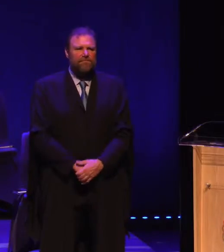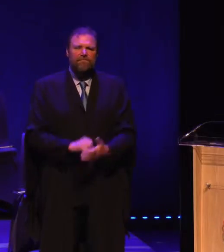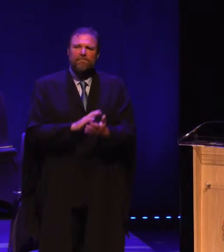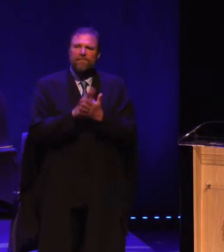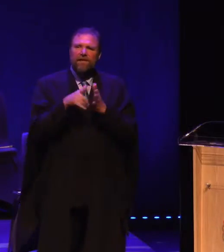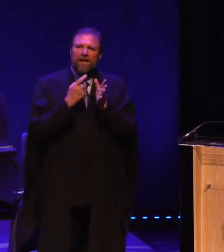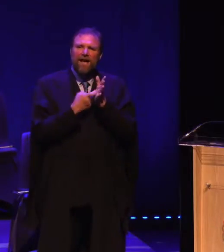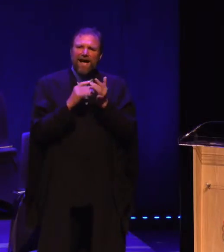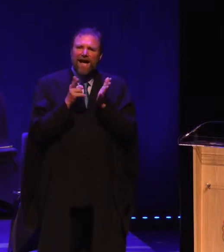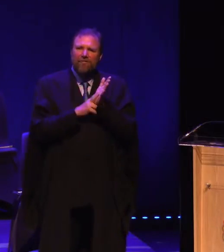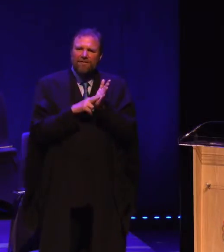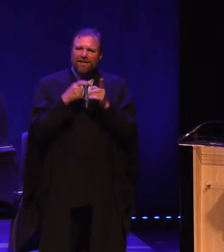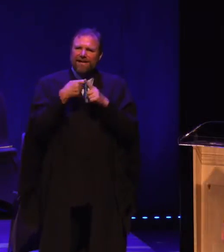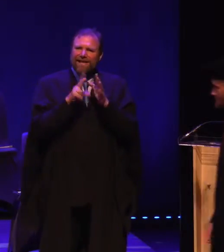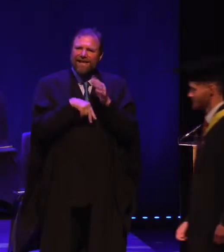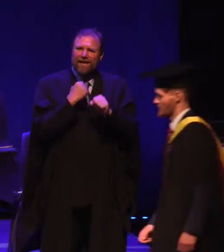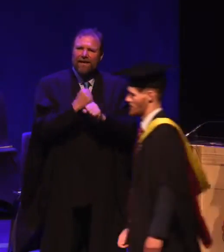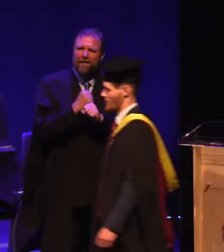Harrison King.